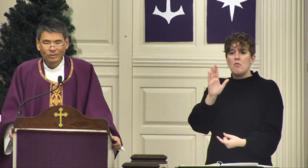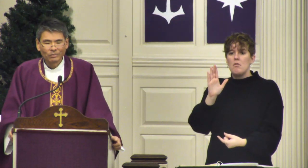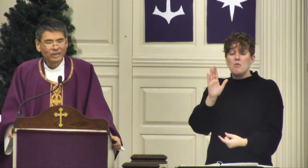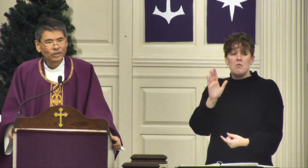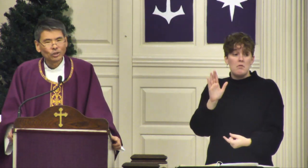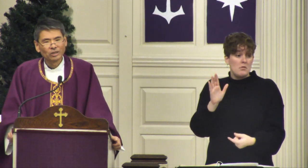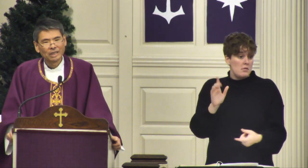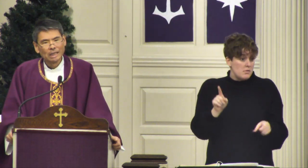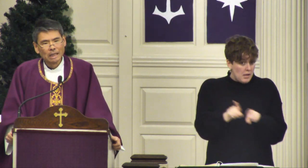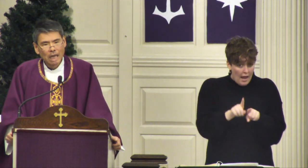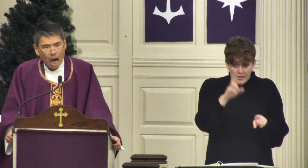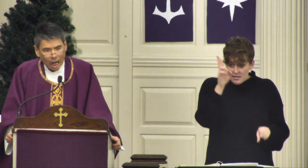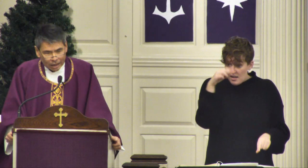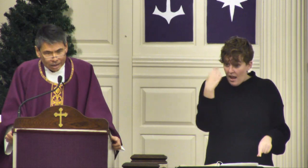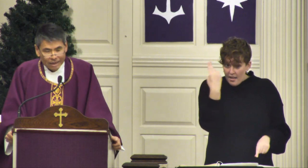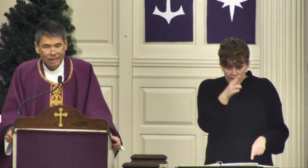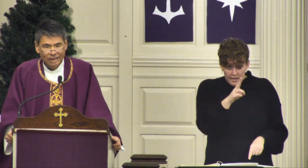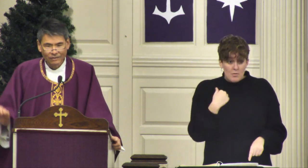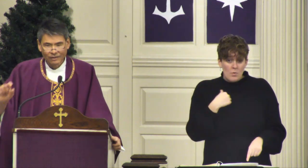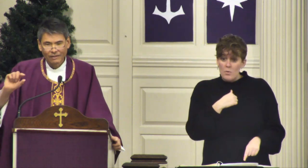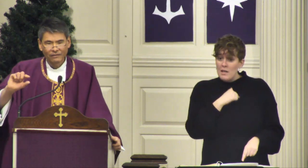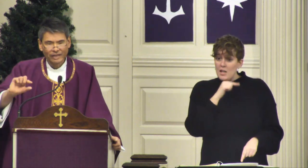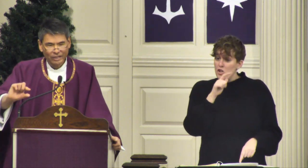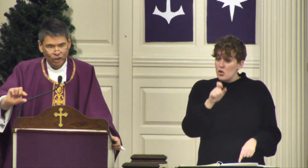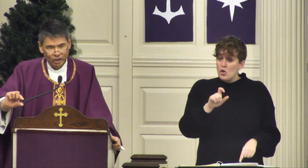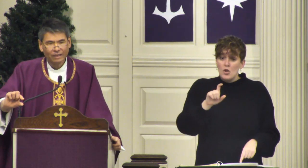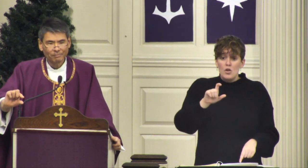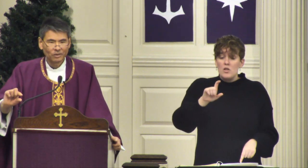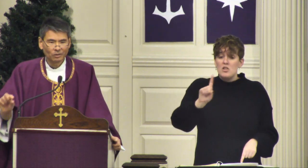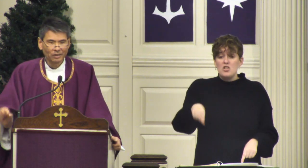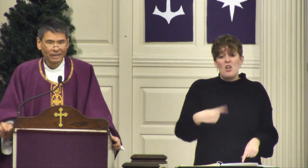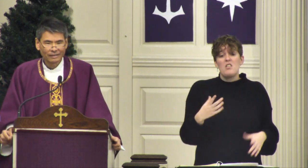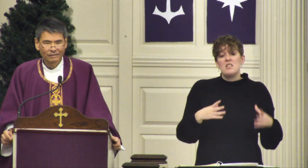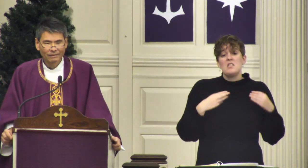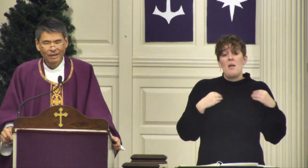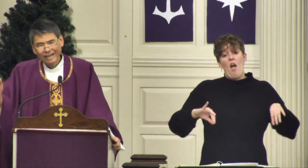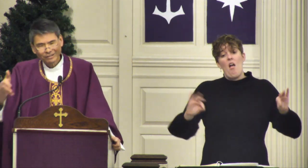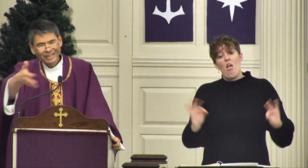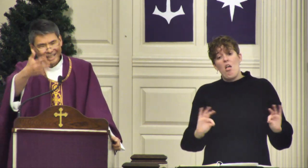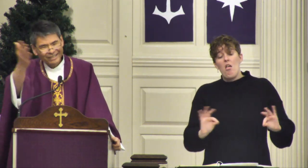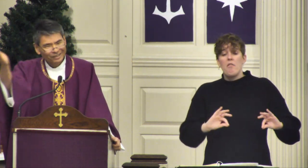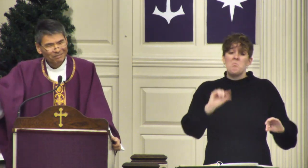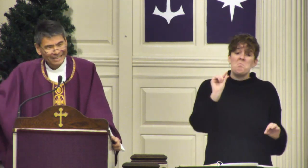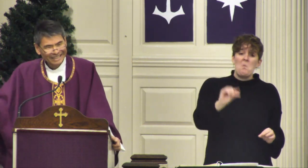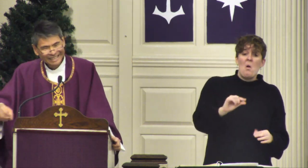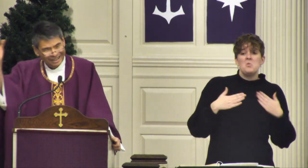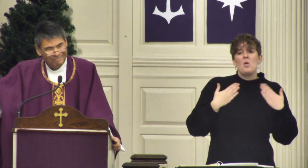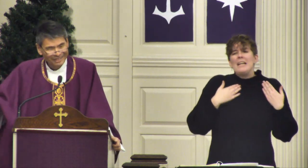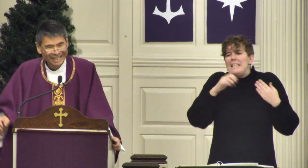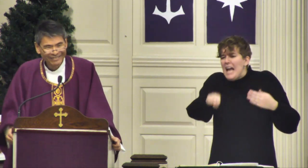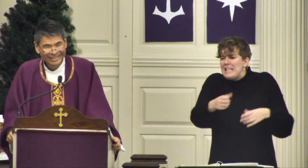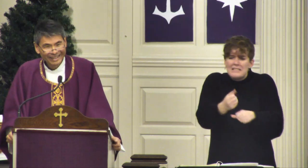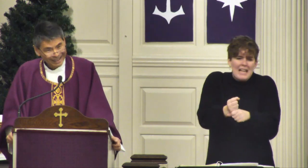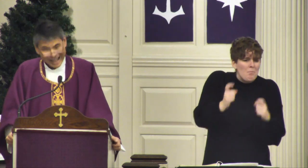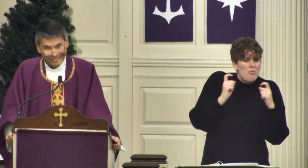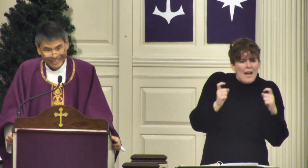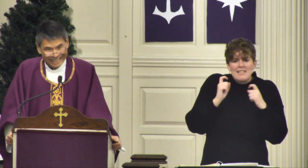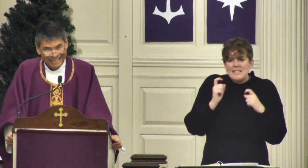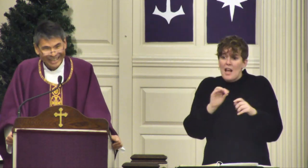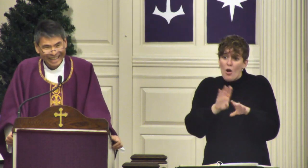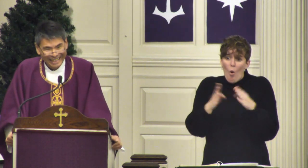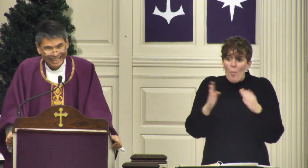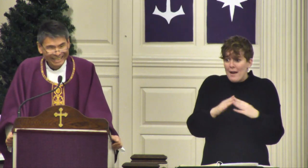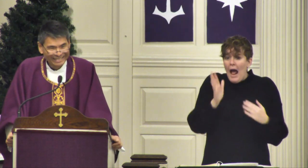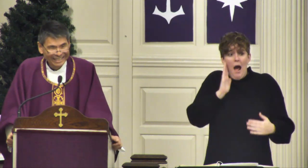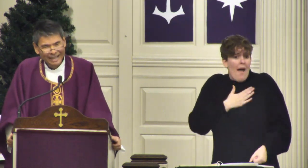we should not settle for the cheap joys. Oh yeah, you can get your presents and open them. I'm gonna get mine,